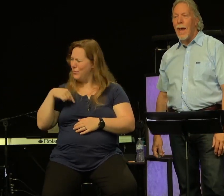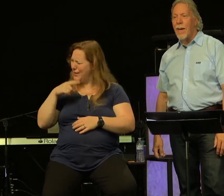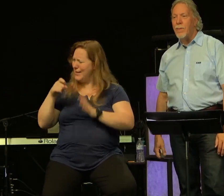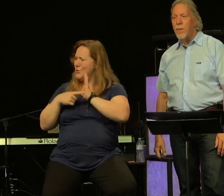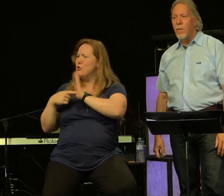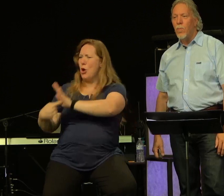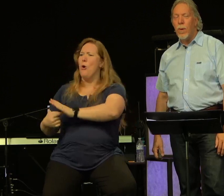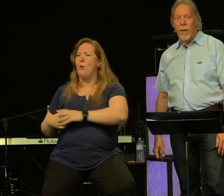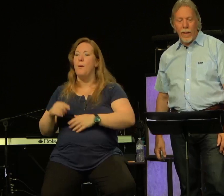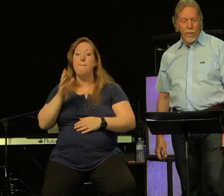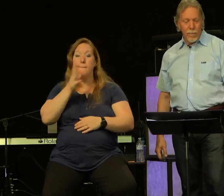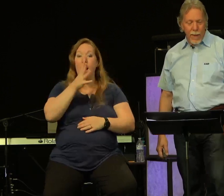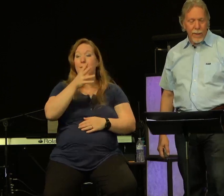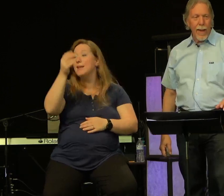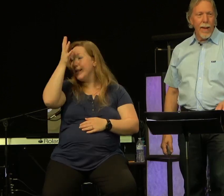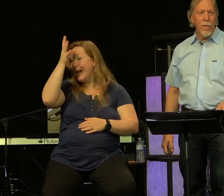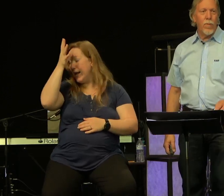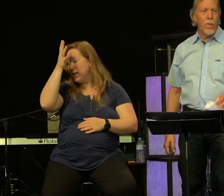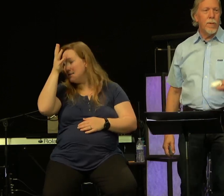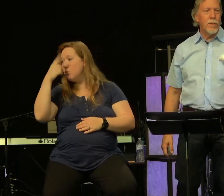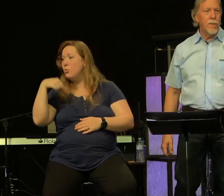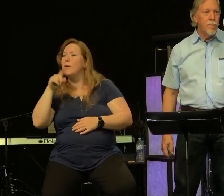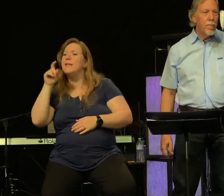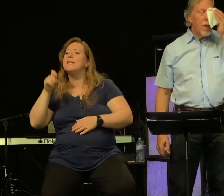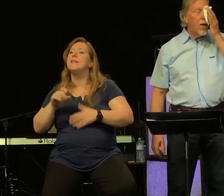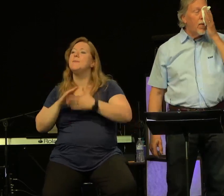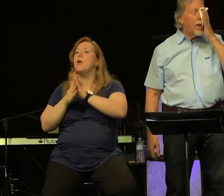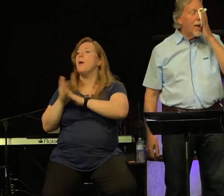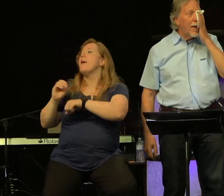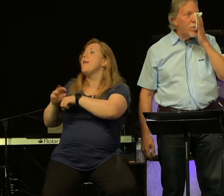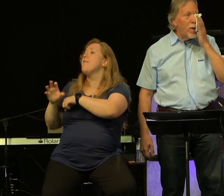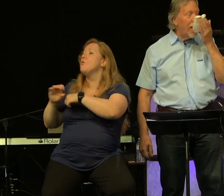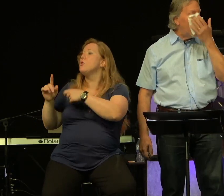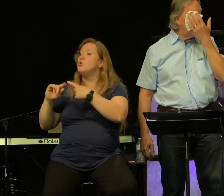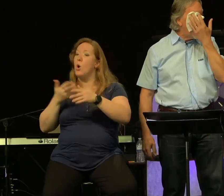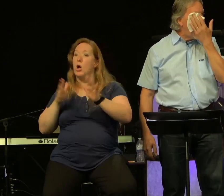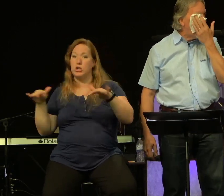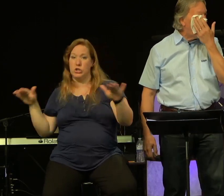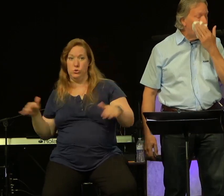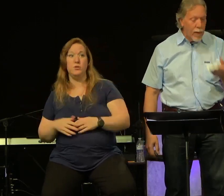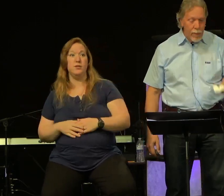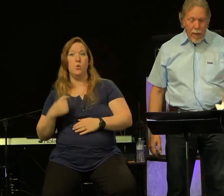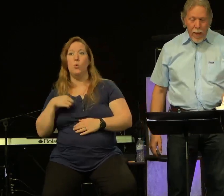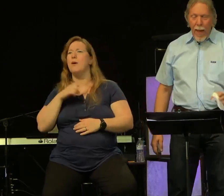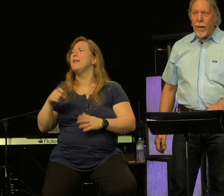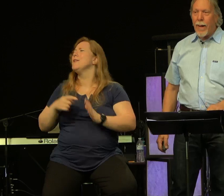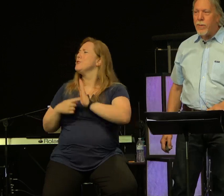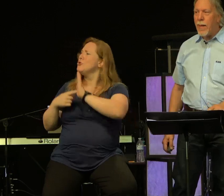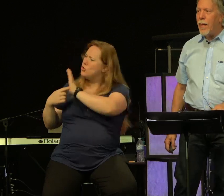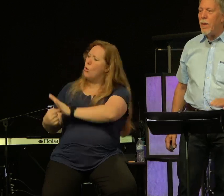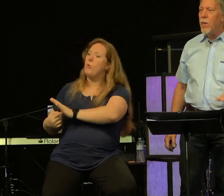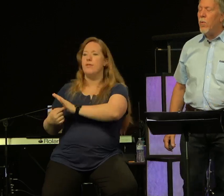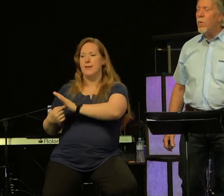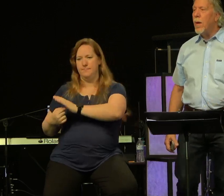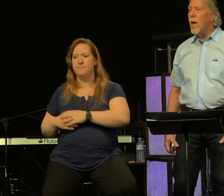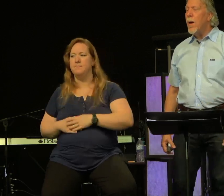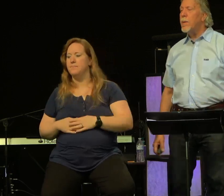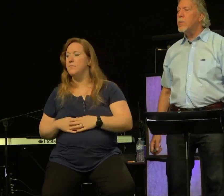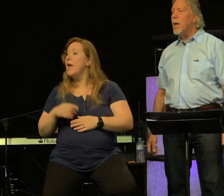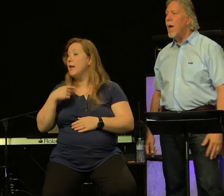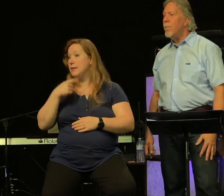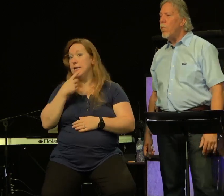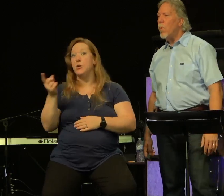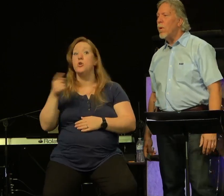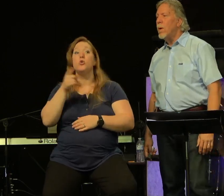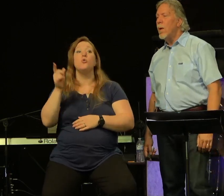and dads. We need to be that influence on our kids. We need to model for them. And I'll tell you, you'll accomplish